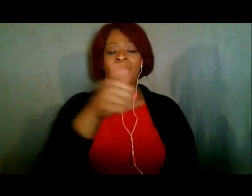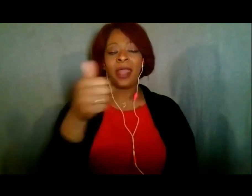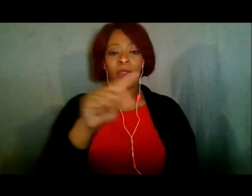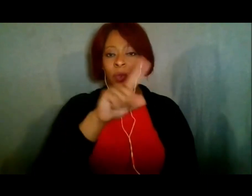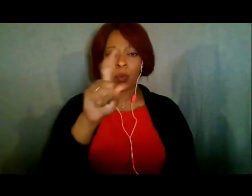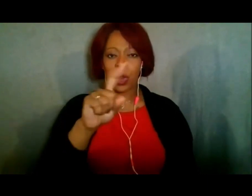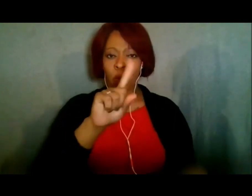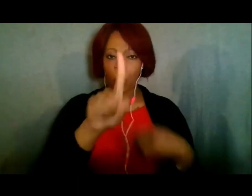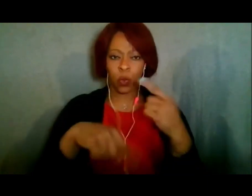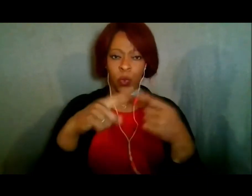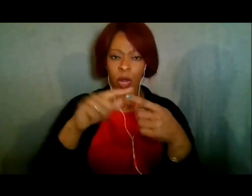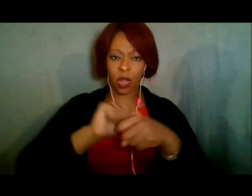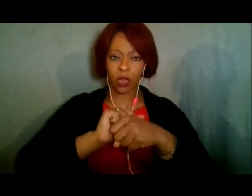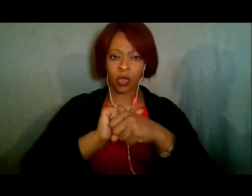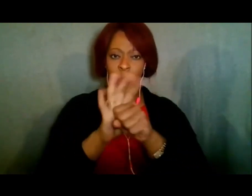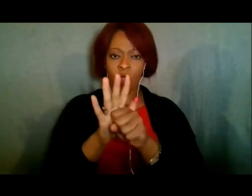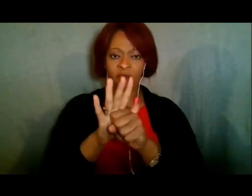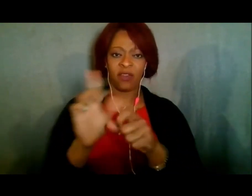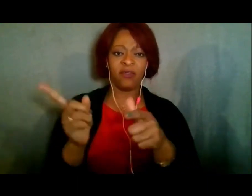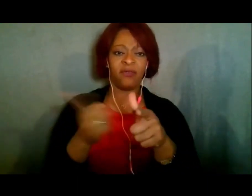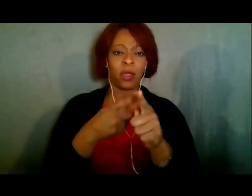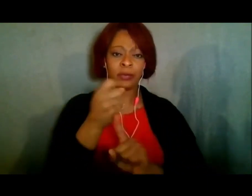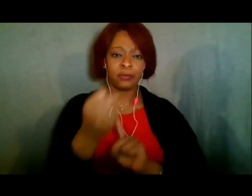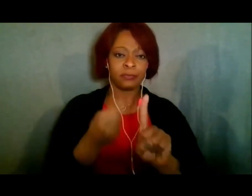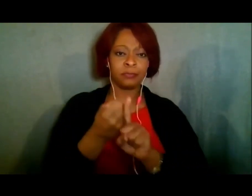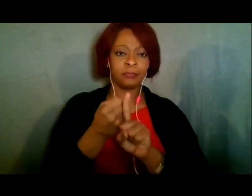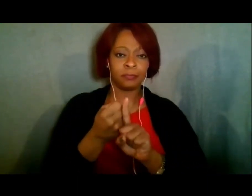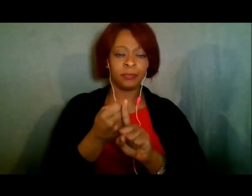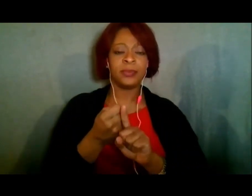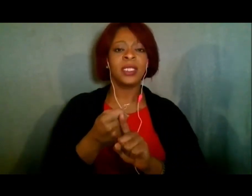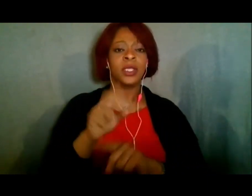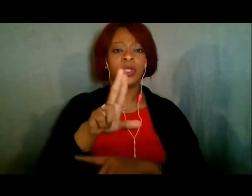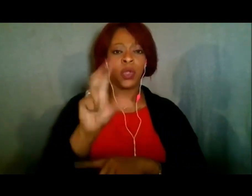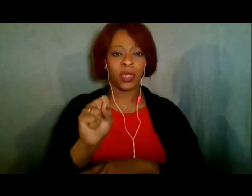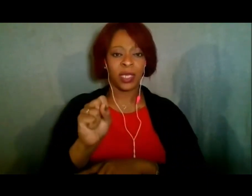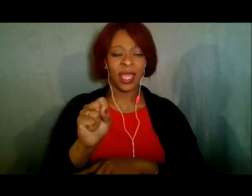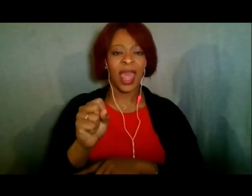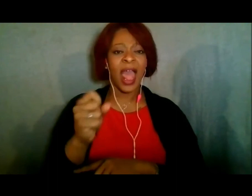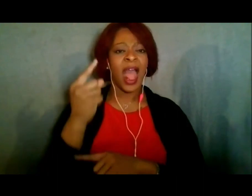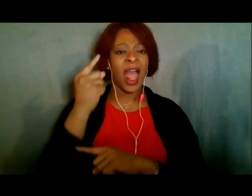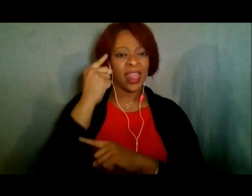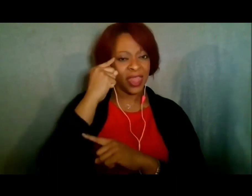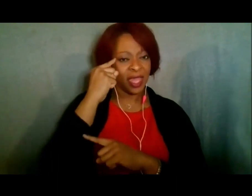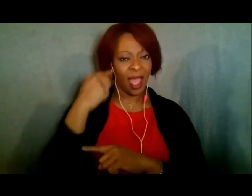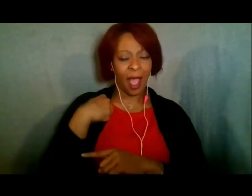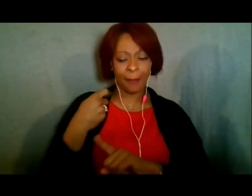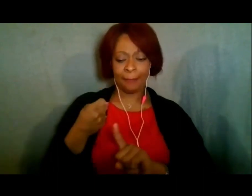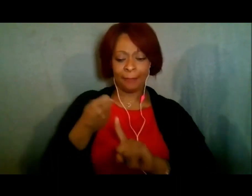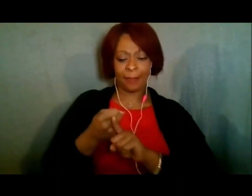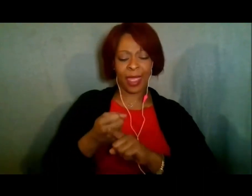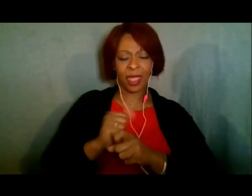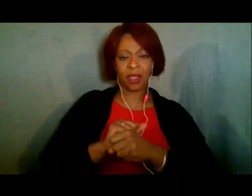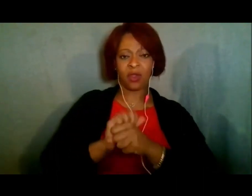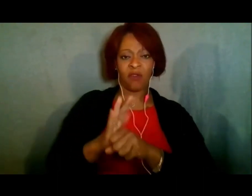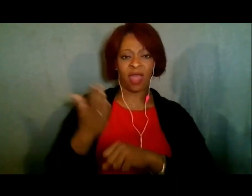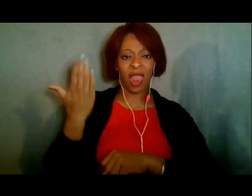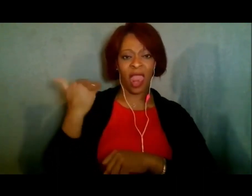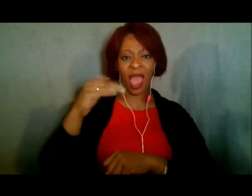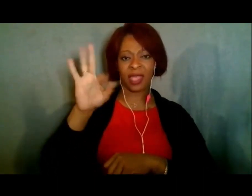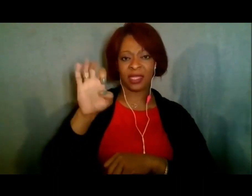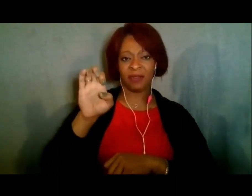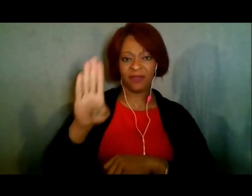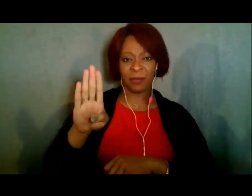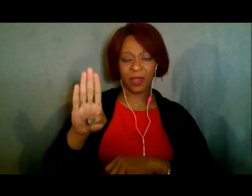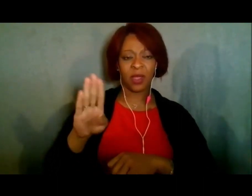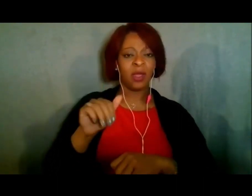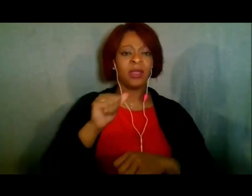COVID first recognized in the United States? I think I may have been sick with COVID last February when there wasn't a lot of